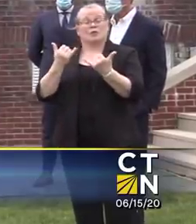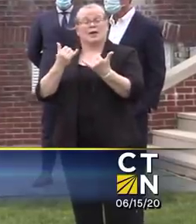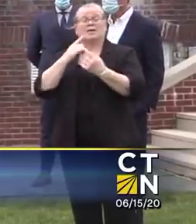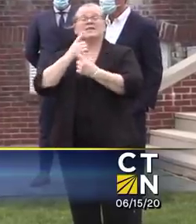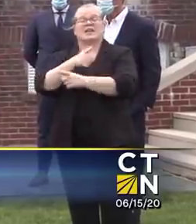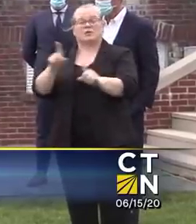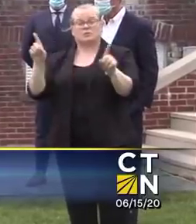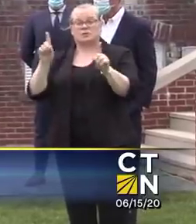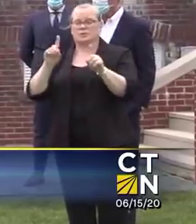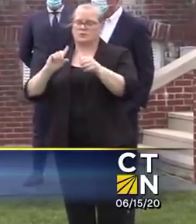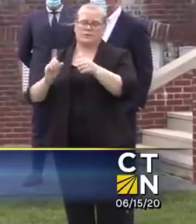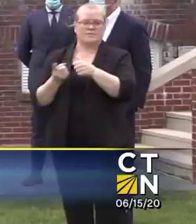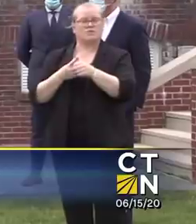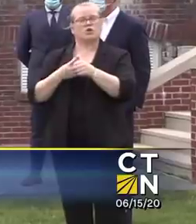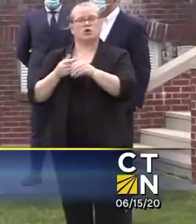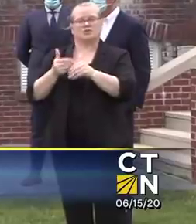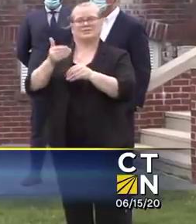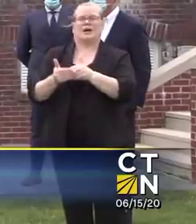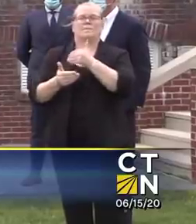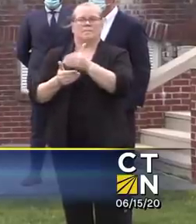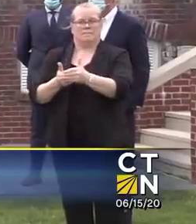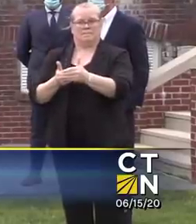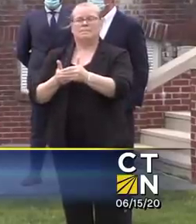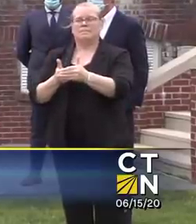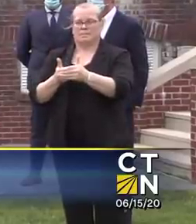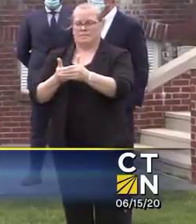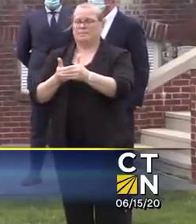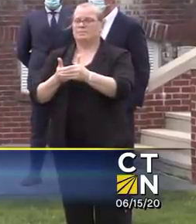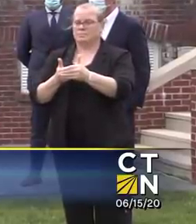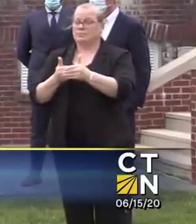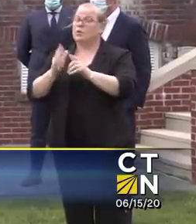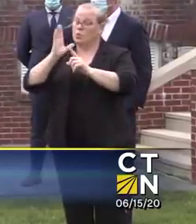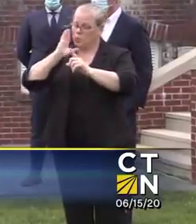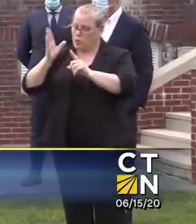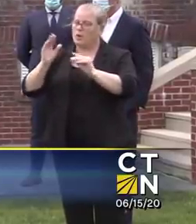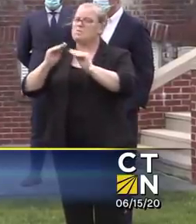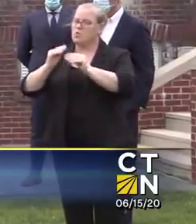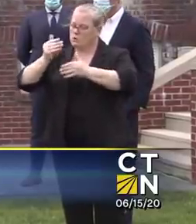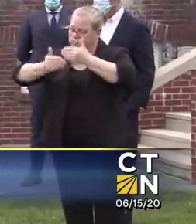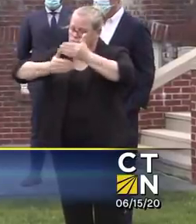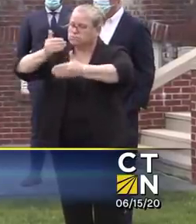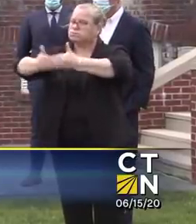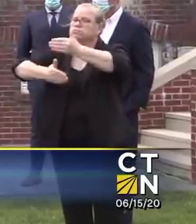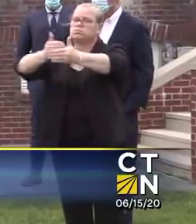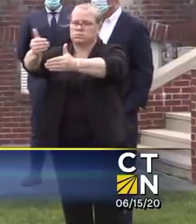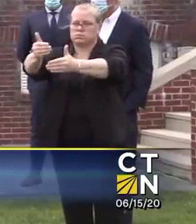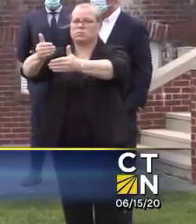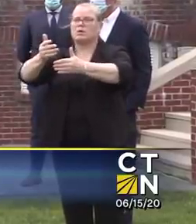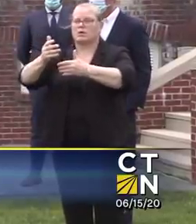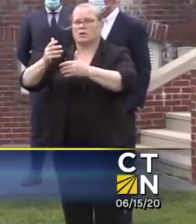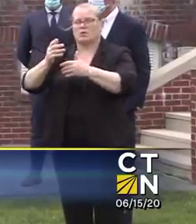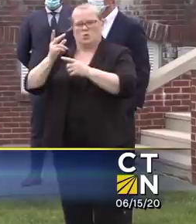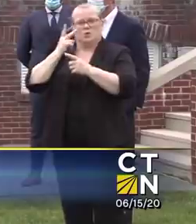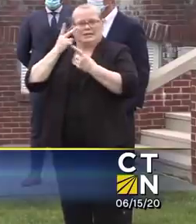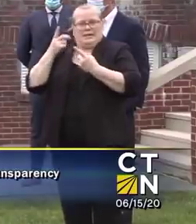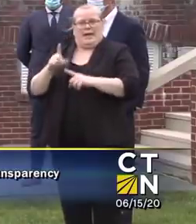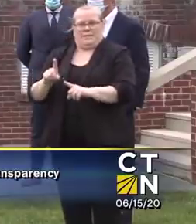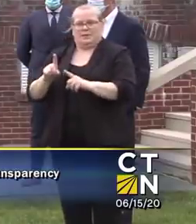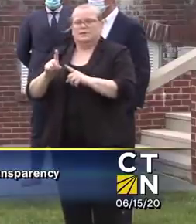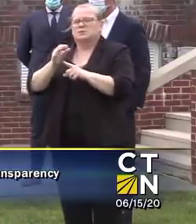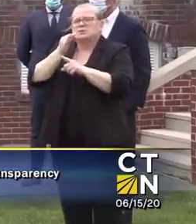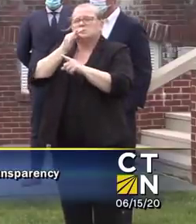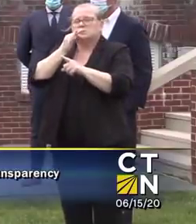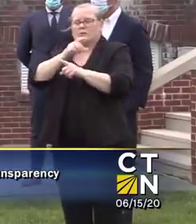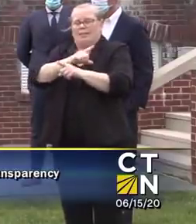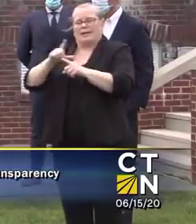a great first step in a process that we'll see play out, particularly in the short session. I think it's important